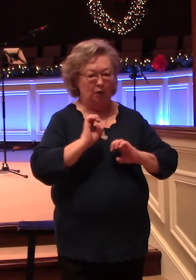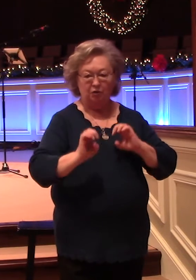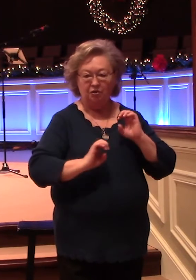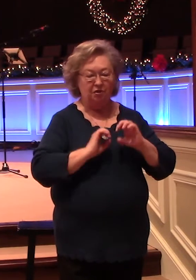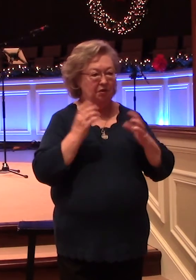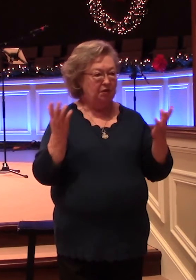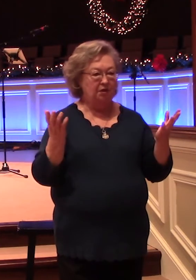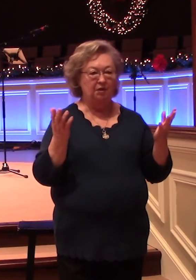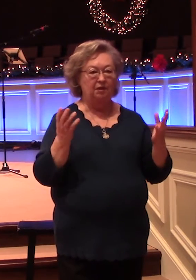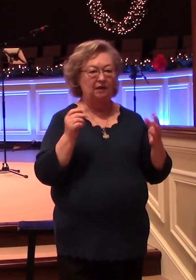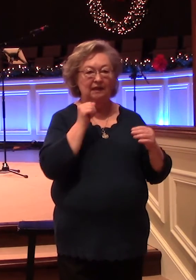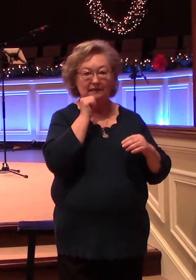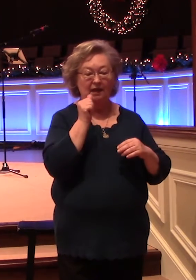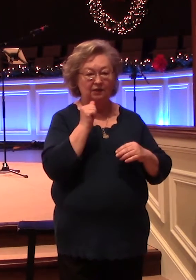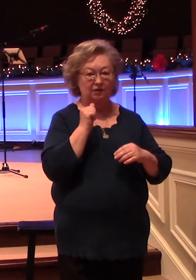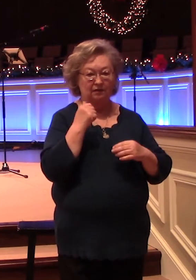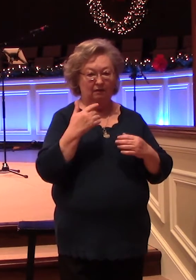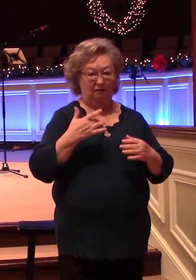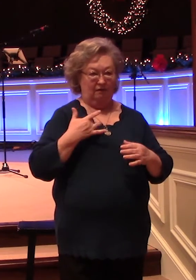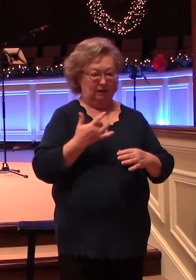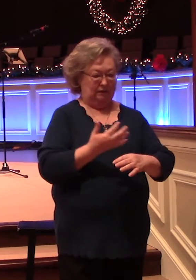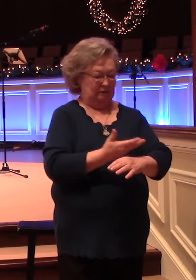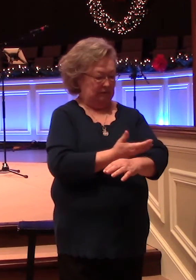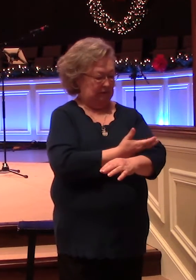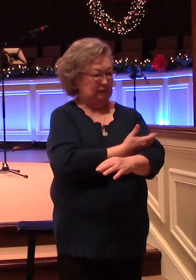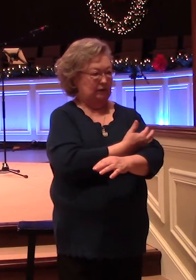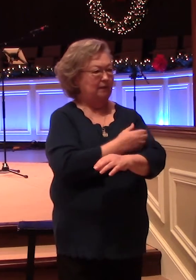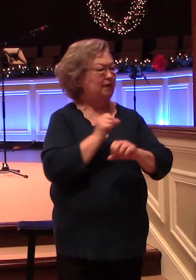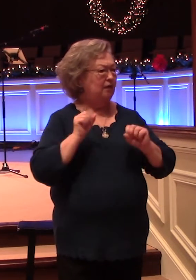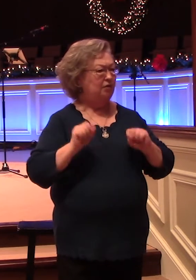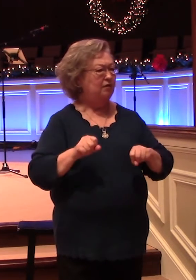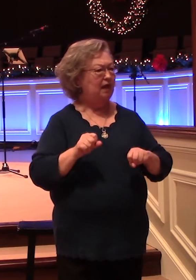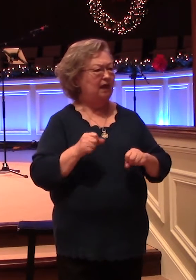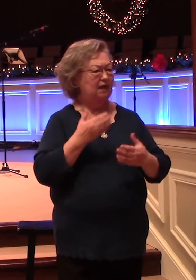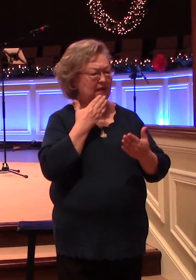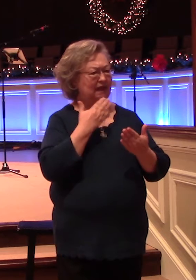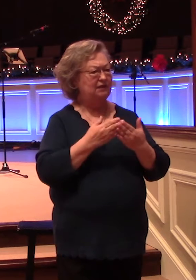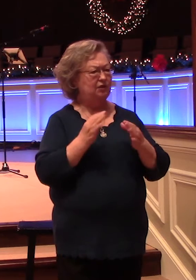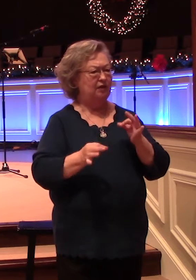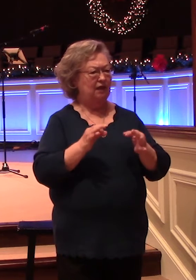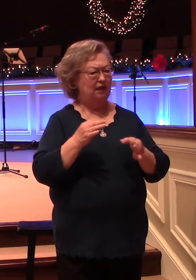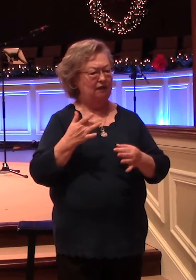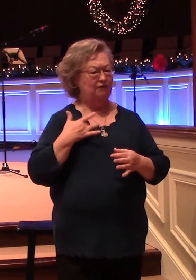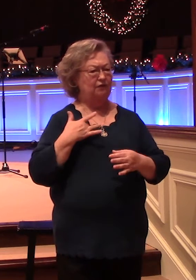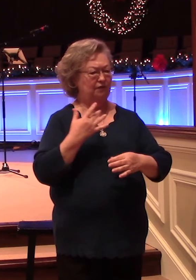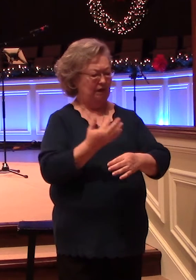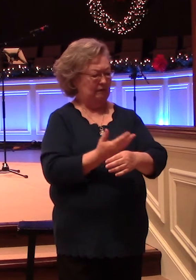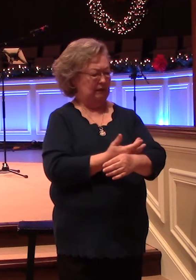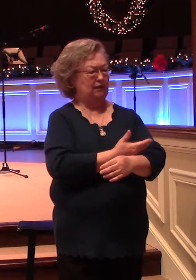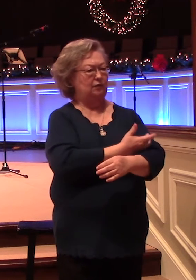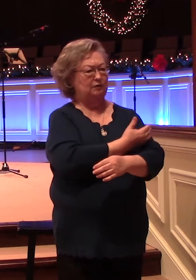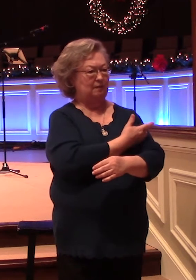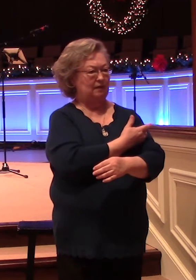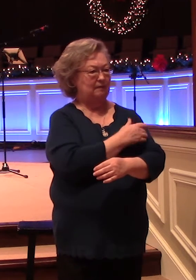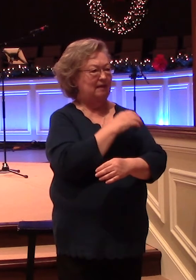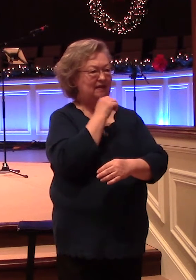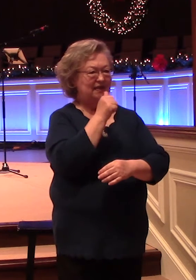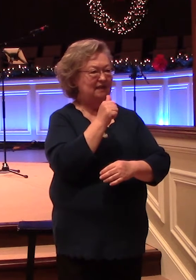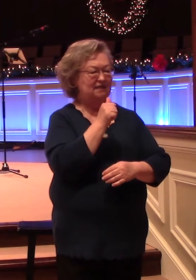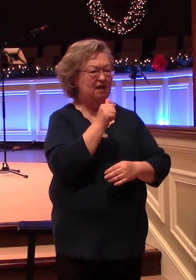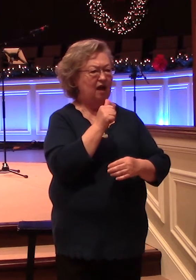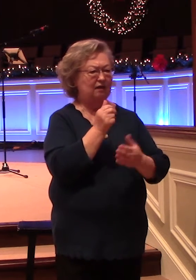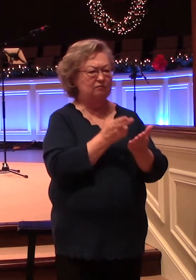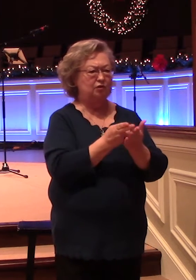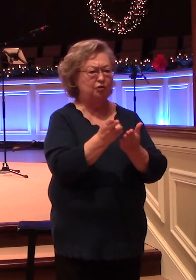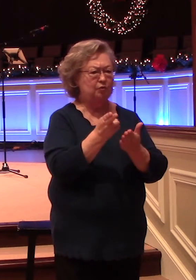goosebumps. All those things are wonderful things. I got goosebumps this morning while I was singing with you all. But the evidence of the Spirit is that we love